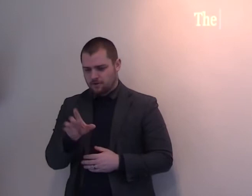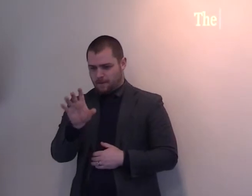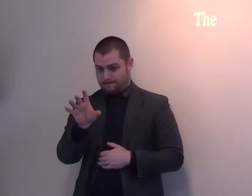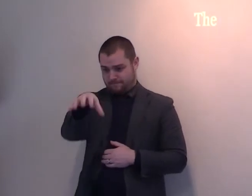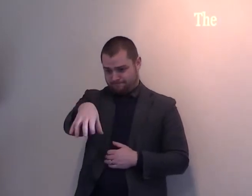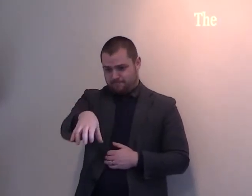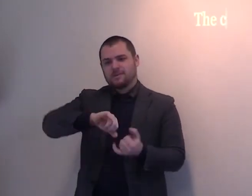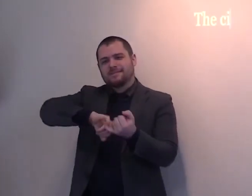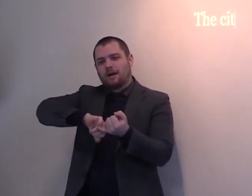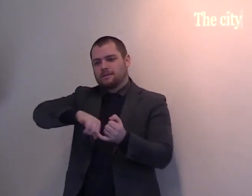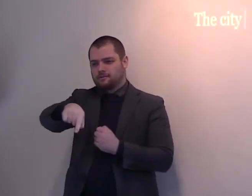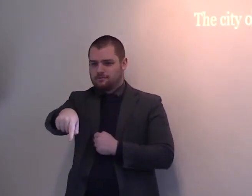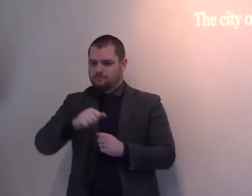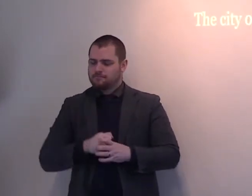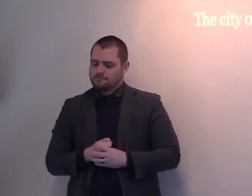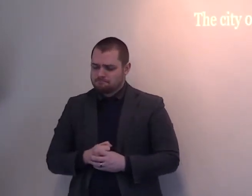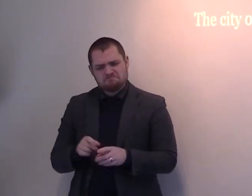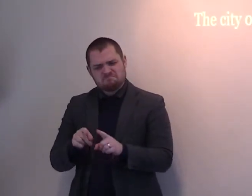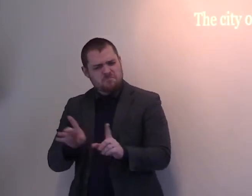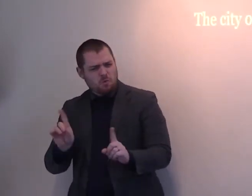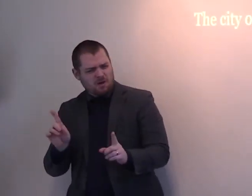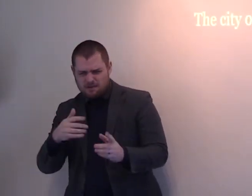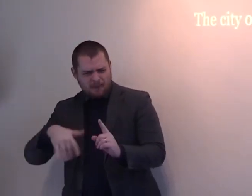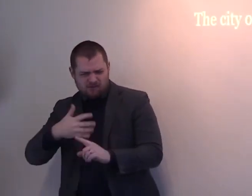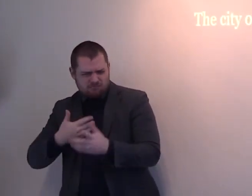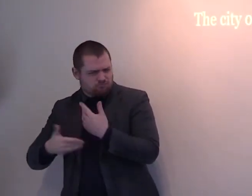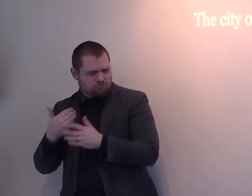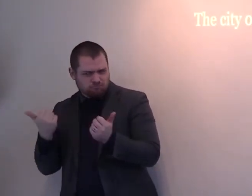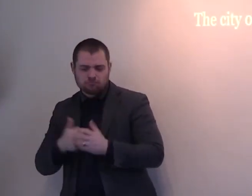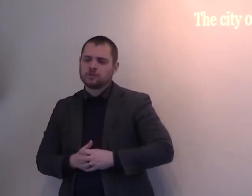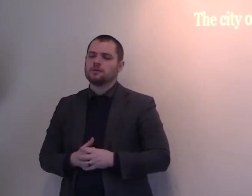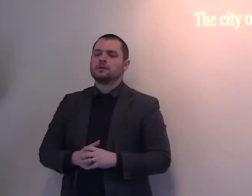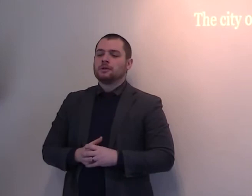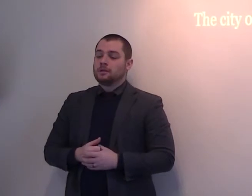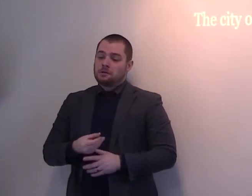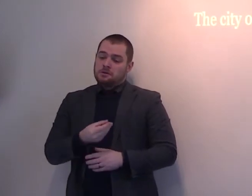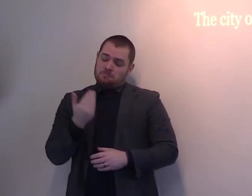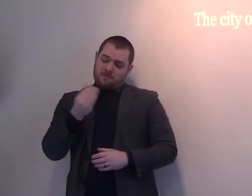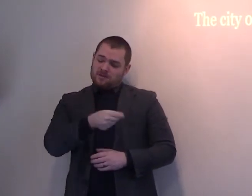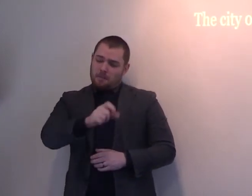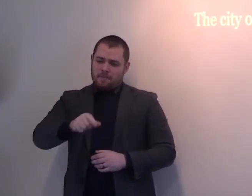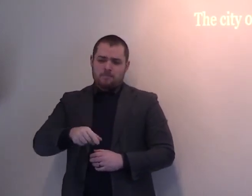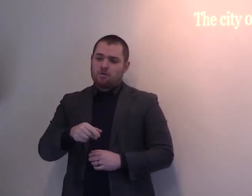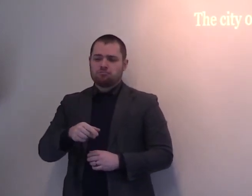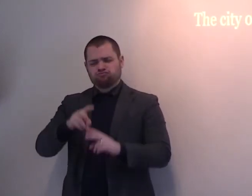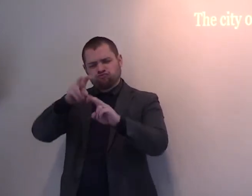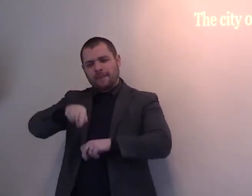city of Sardis, it has been called in the past the city of death. This is